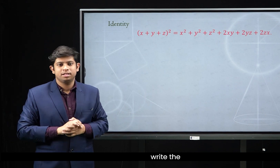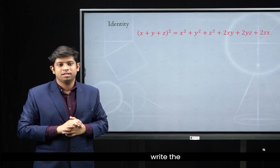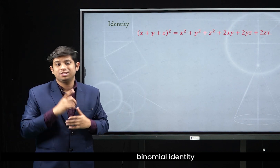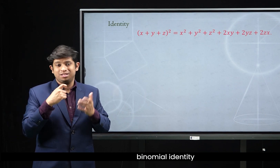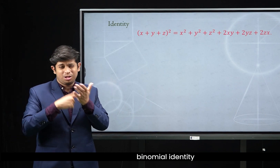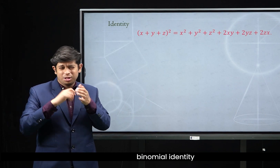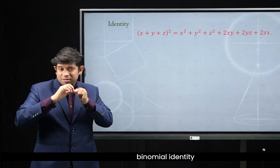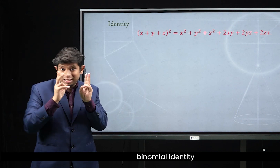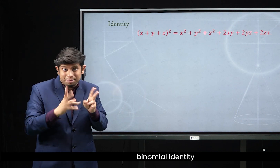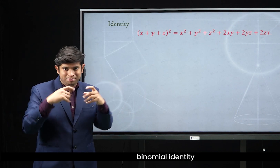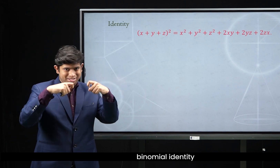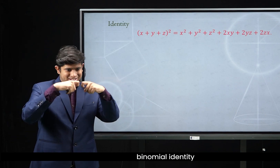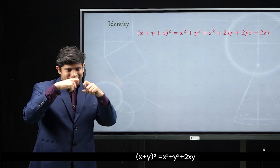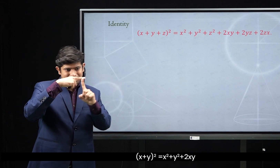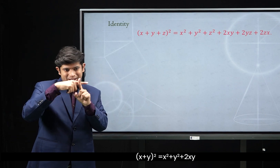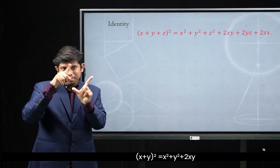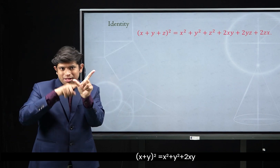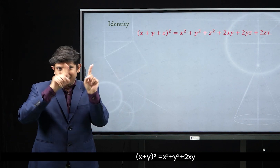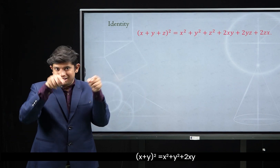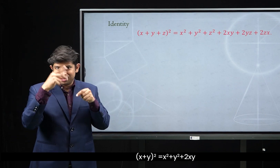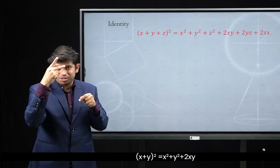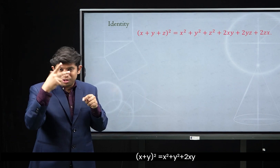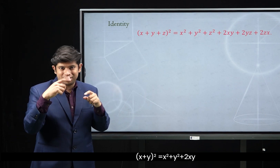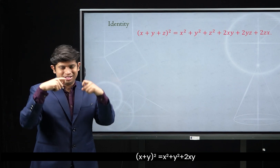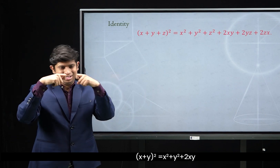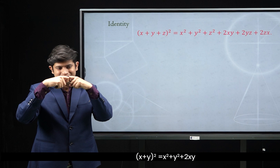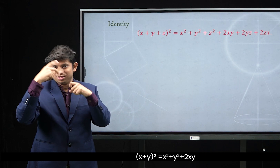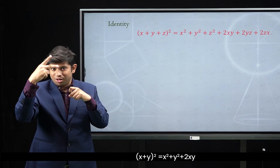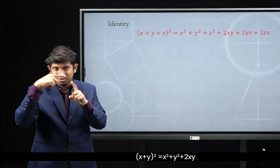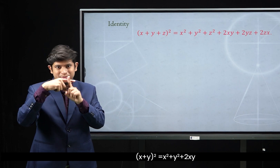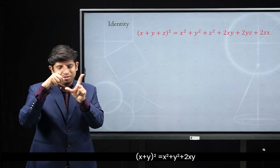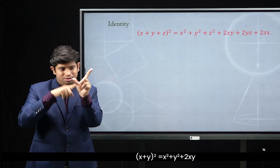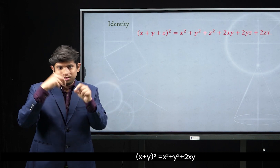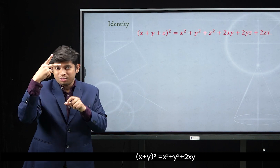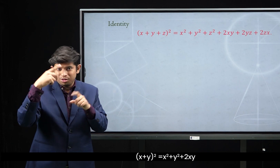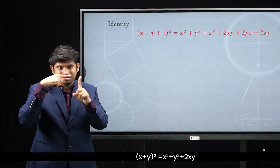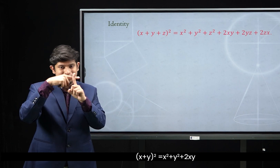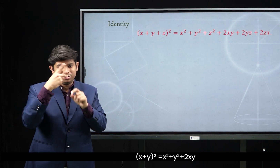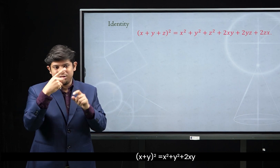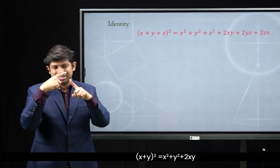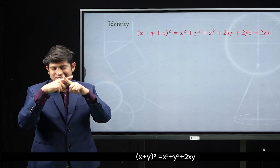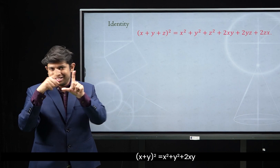Write the binomial identity x plus y whole square is equal to x square plus y square plus 2xy.